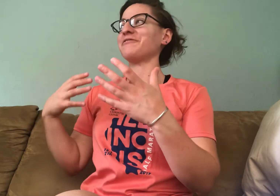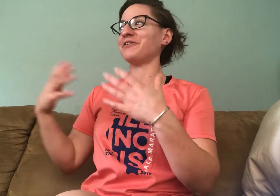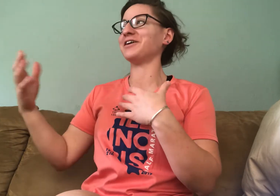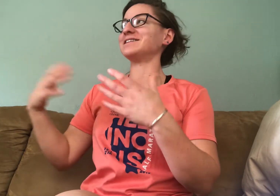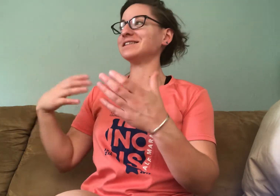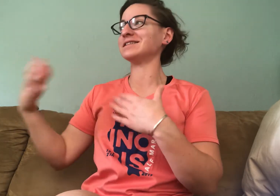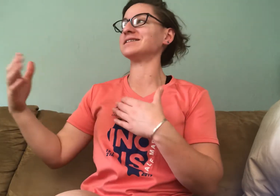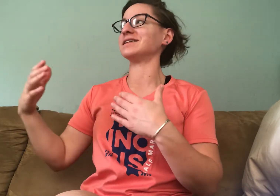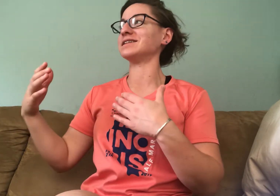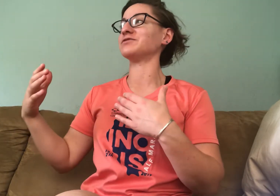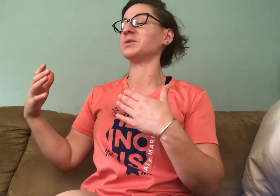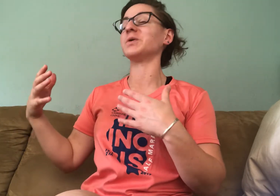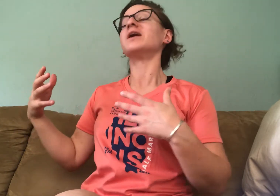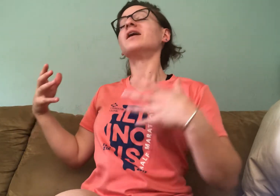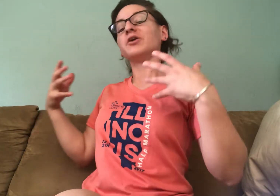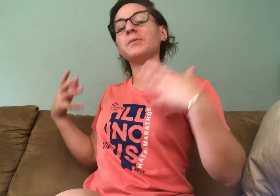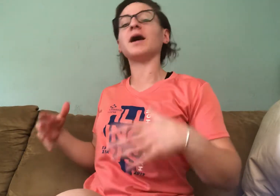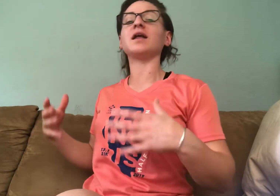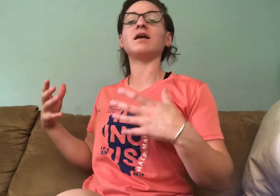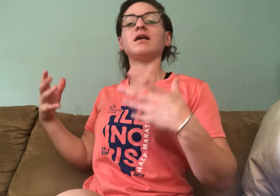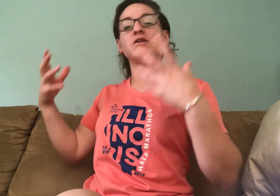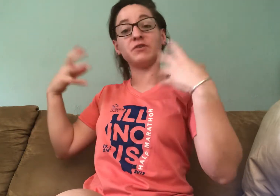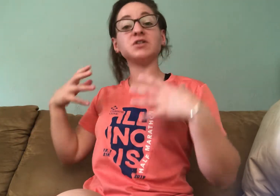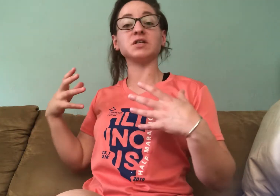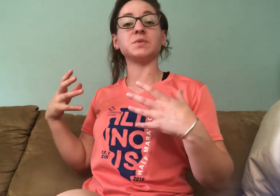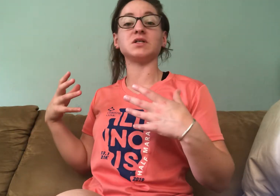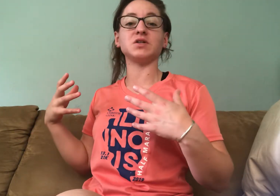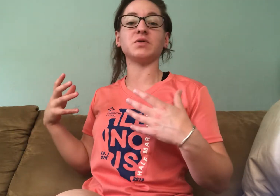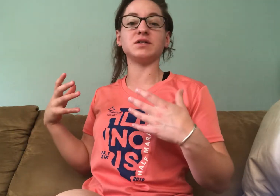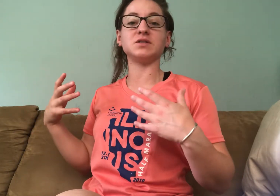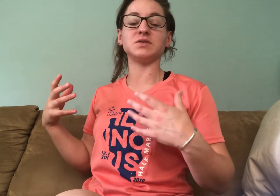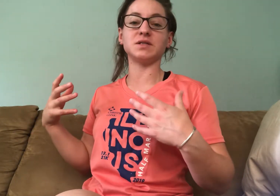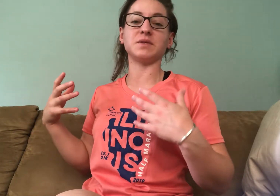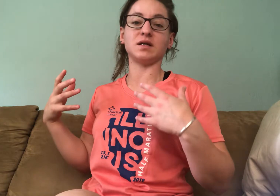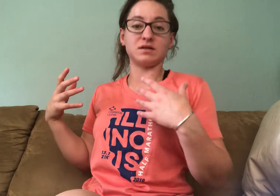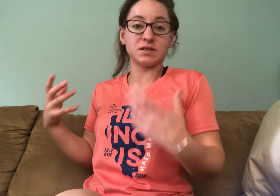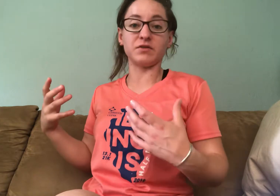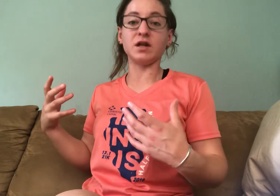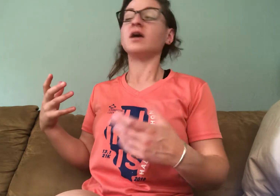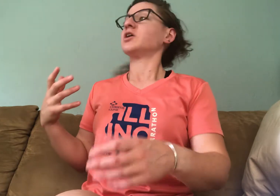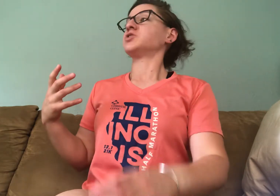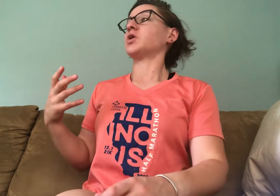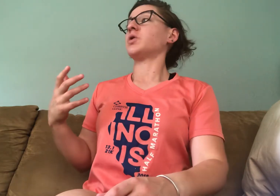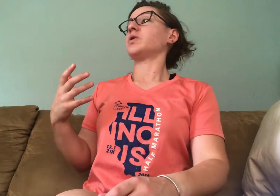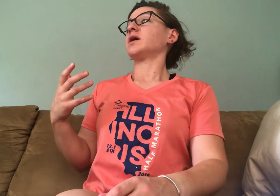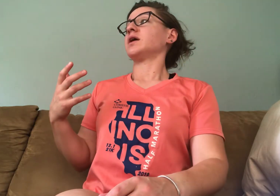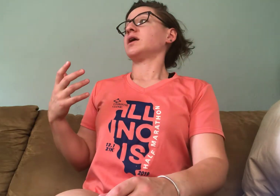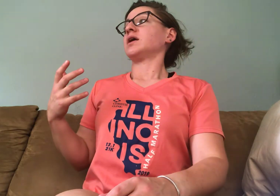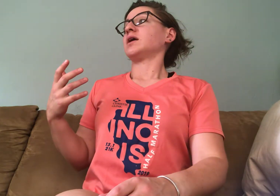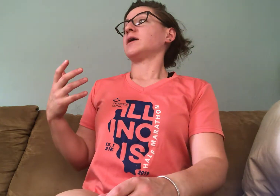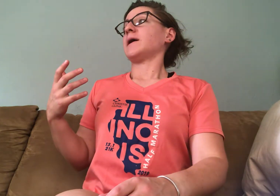far a distance it is from you, your body and your facial expressions are going to do something different. So,